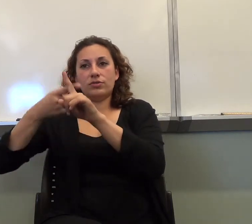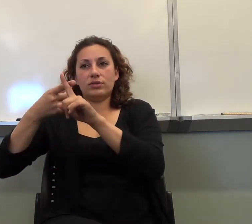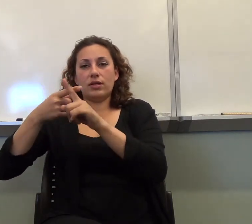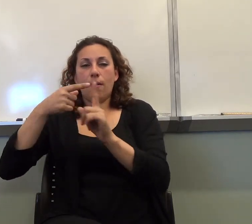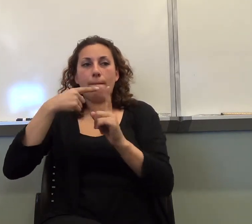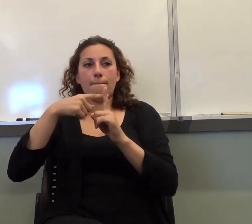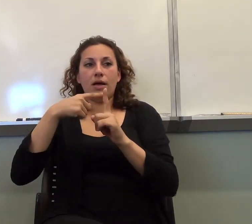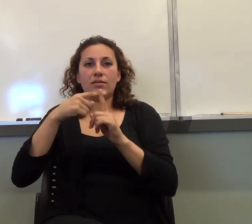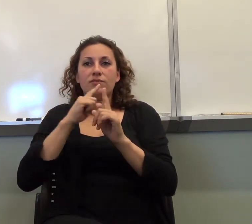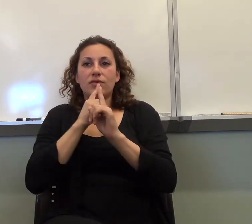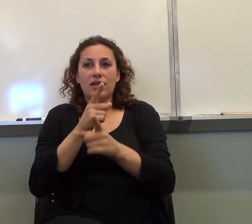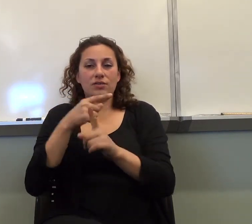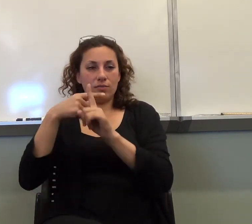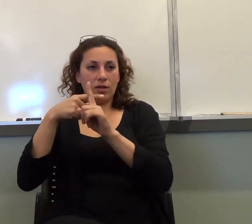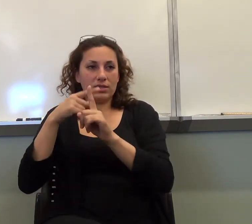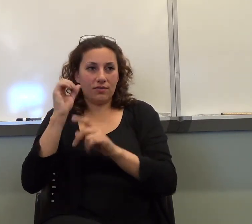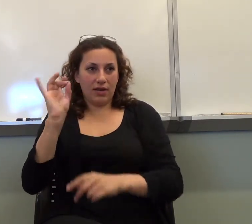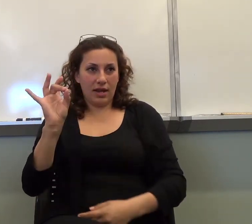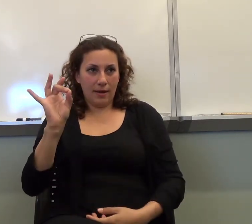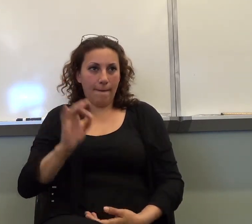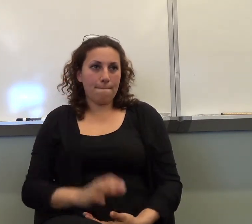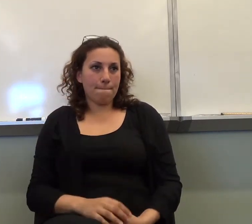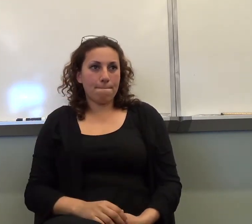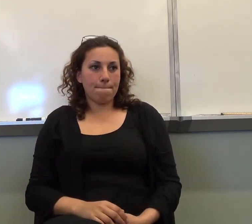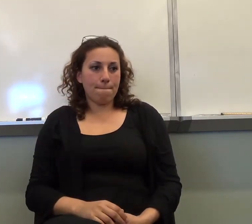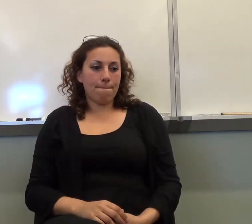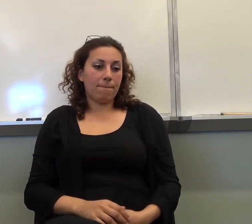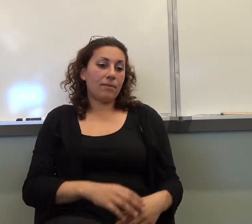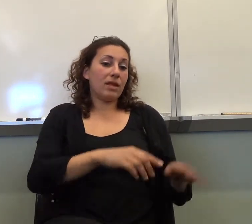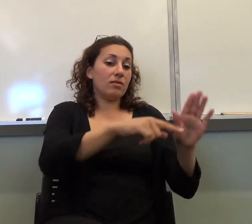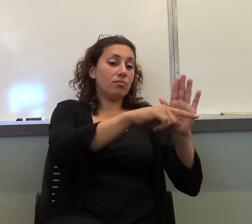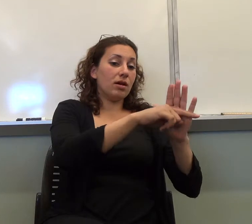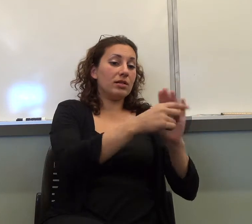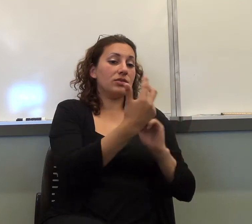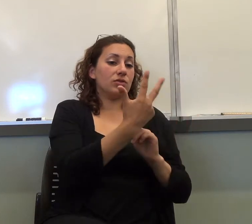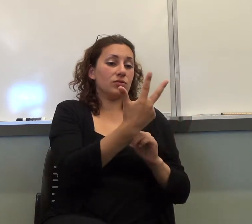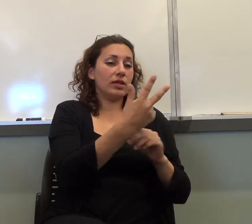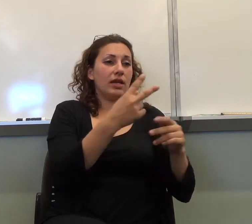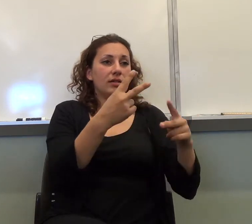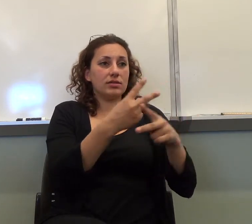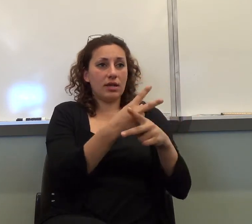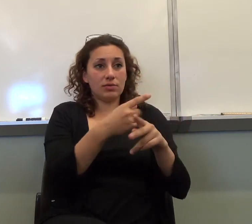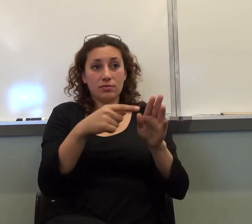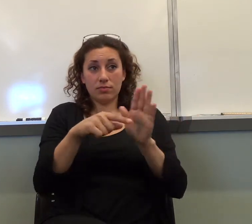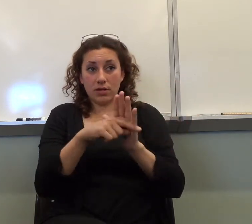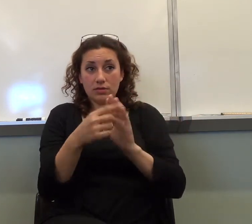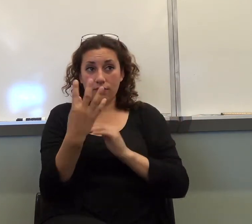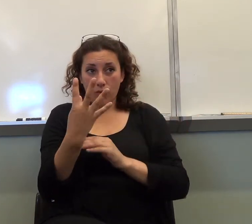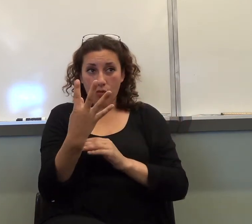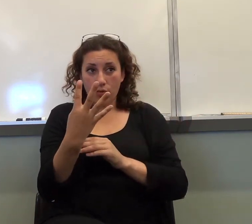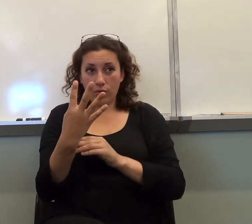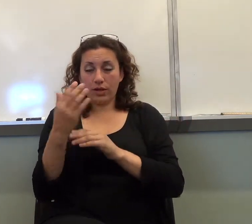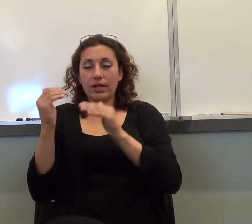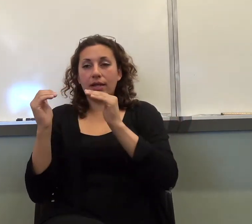forth. Minus 3 times a minus 4 better go up to a positive 12. In other words, we keep that going all the way